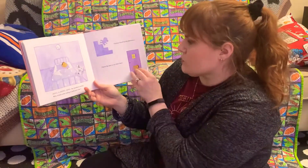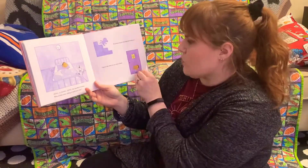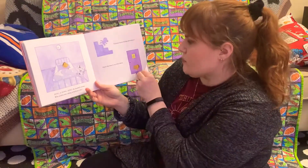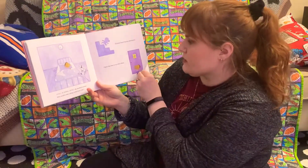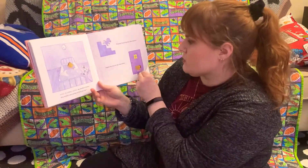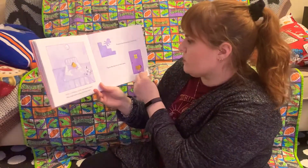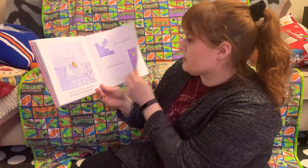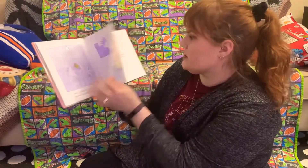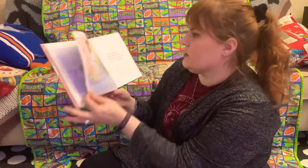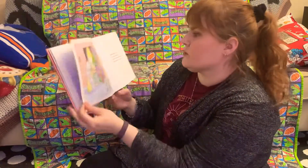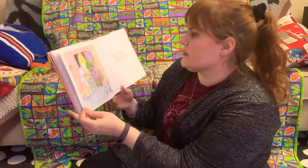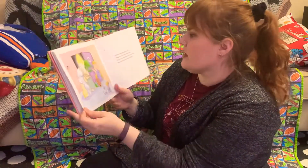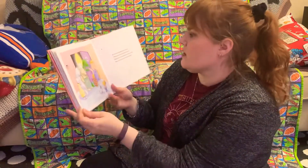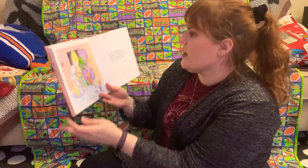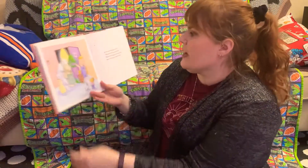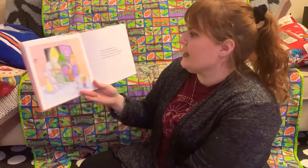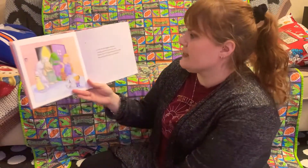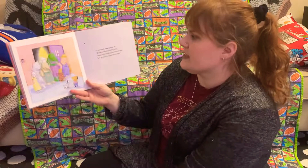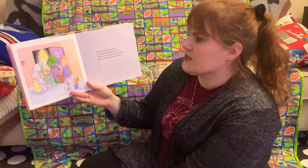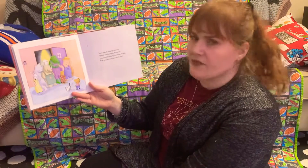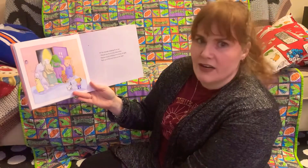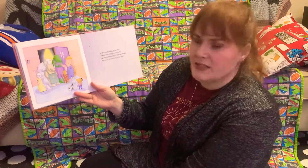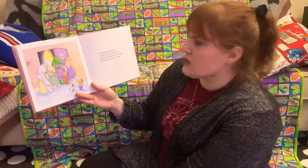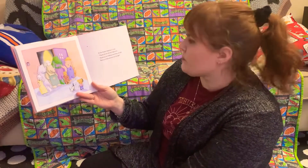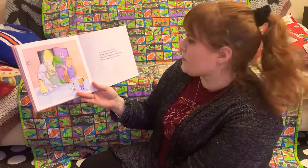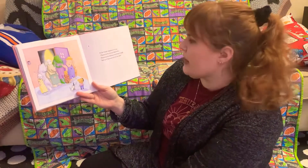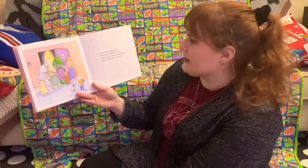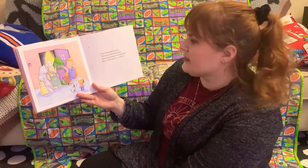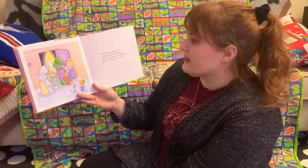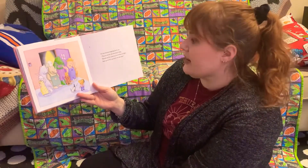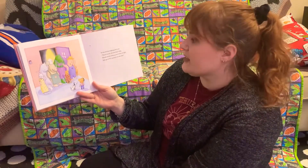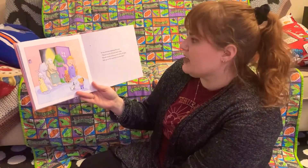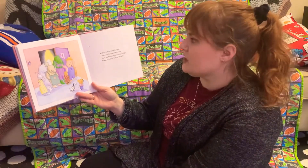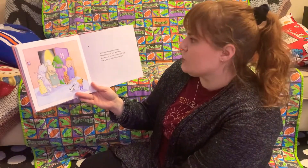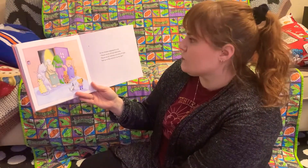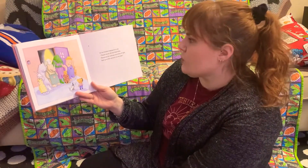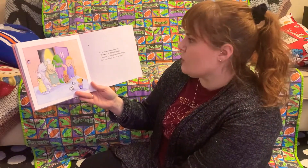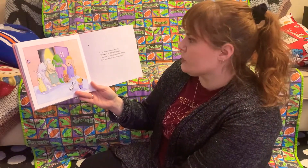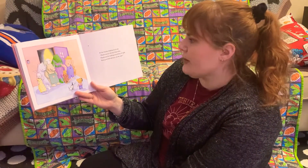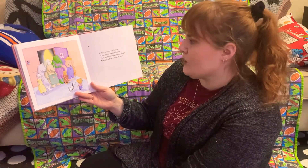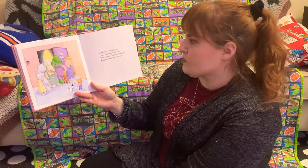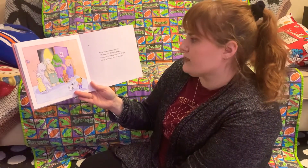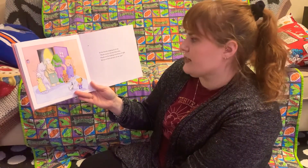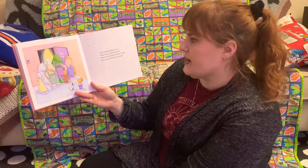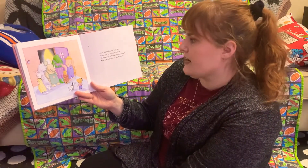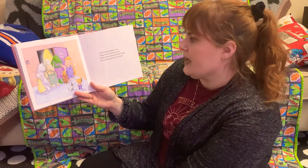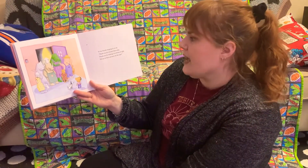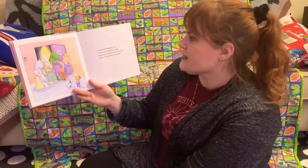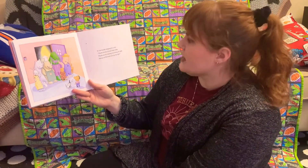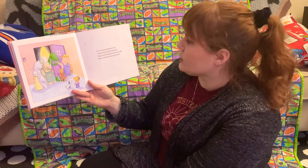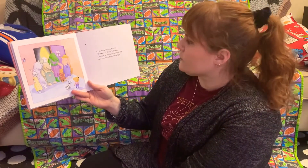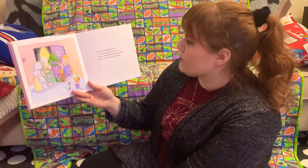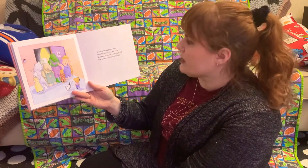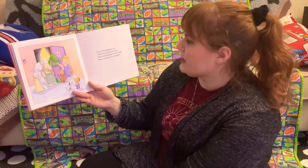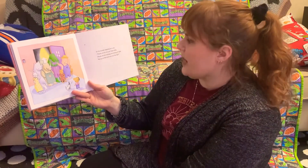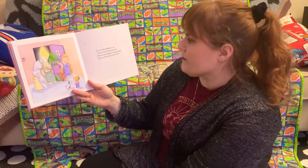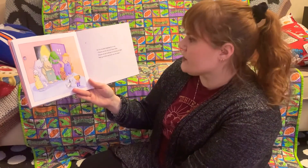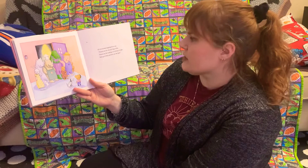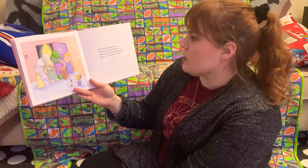opens the door to see who's there. It's his friend stopping by to say, thank you for all your help today. Thank you for making everything all right.